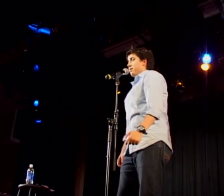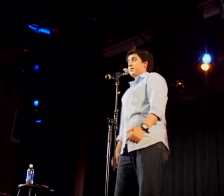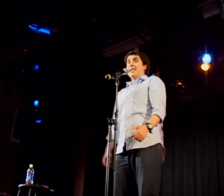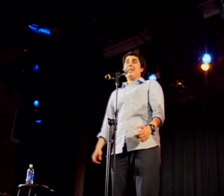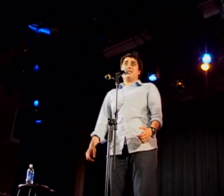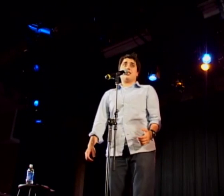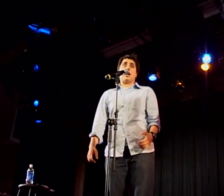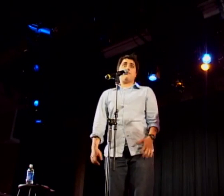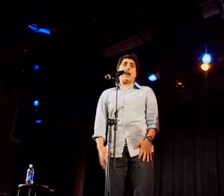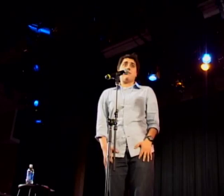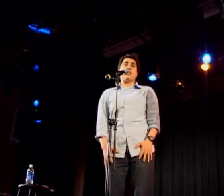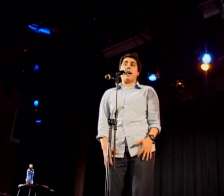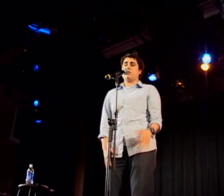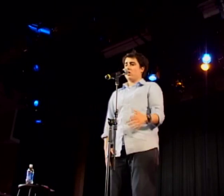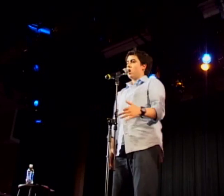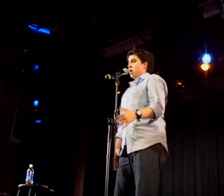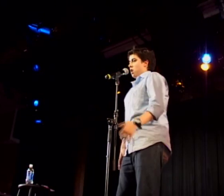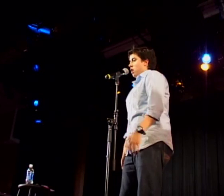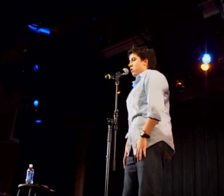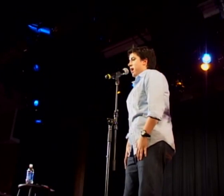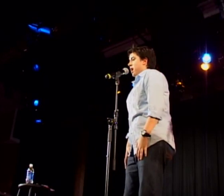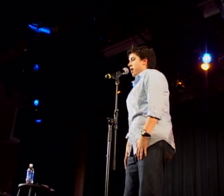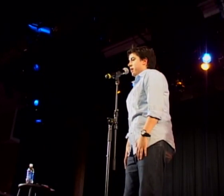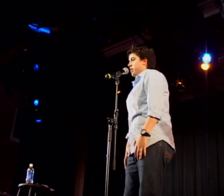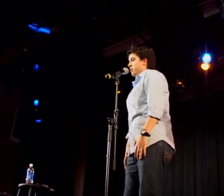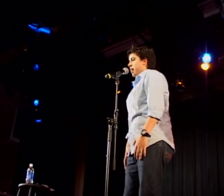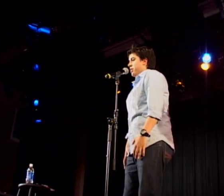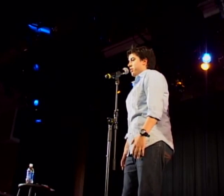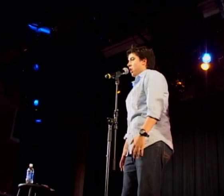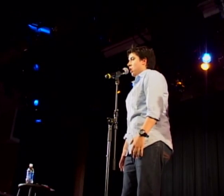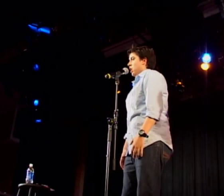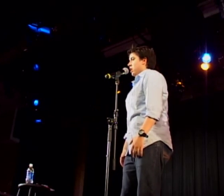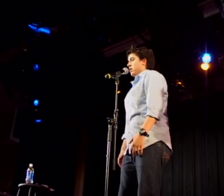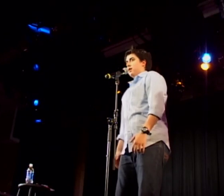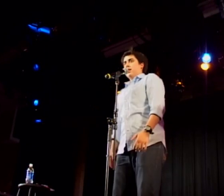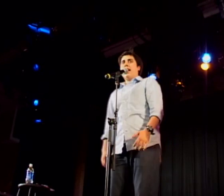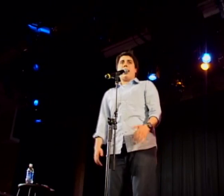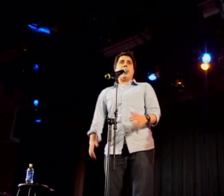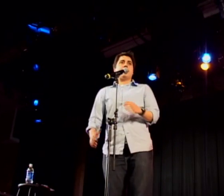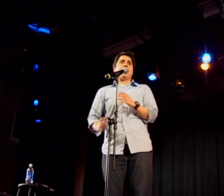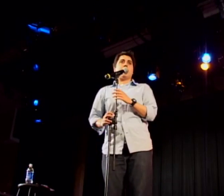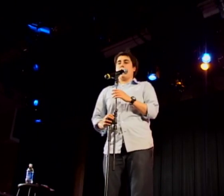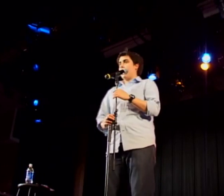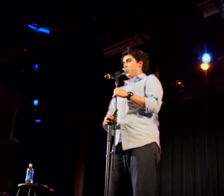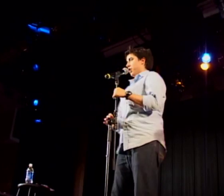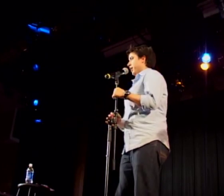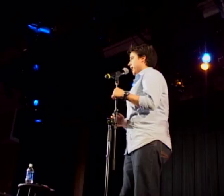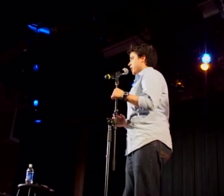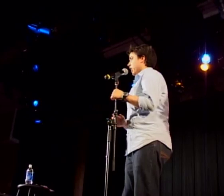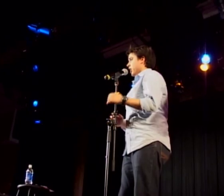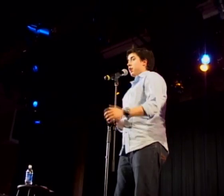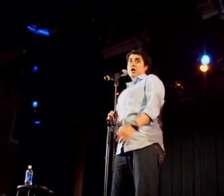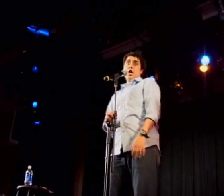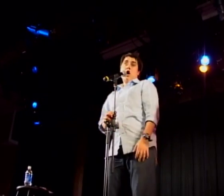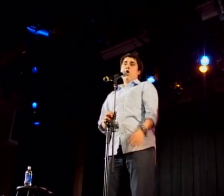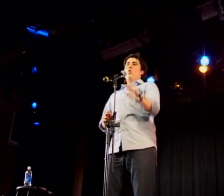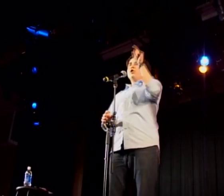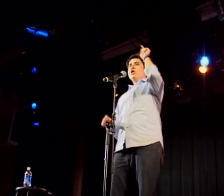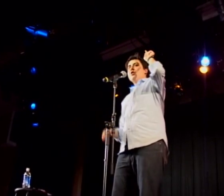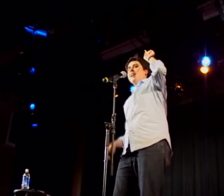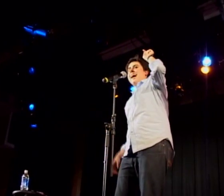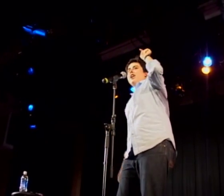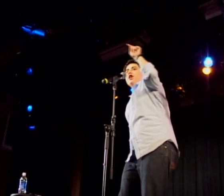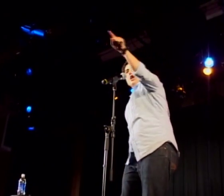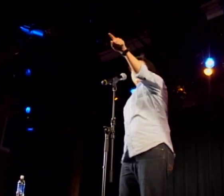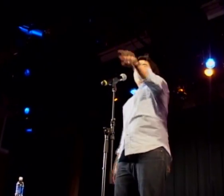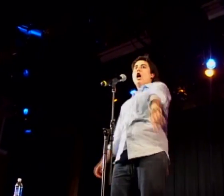Okay, are you in the house? Yes, I'm in the house. Okay, can you get out of your car? Yeah, I can. Are you gonna get out of your car?